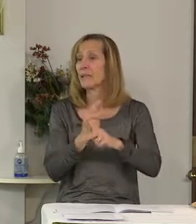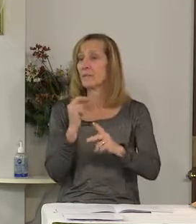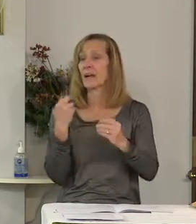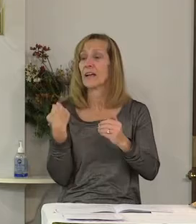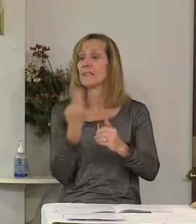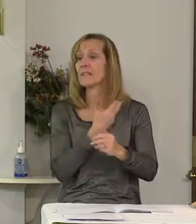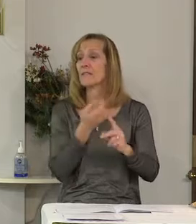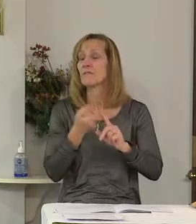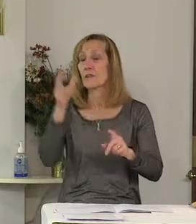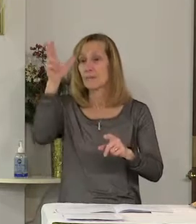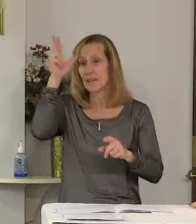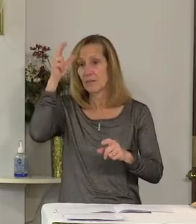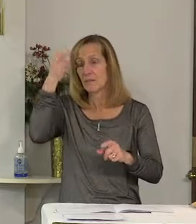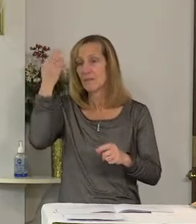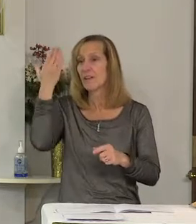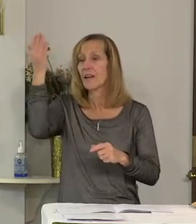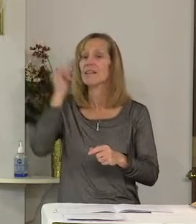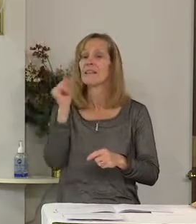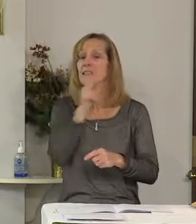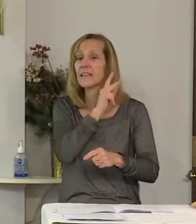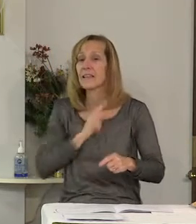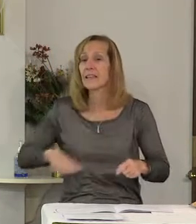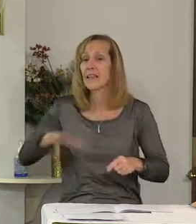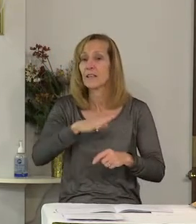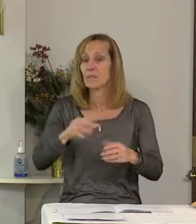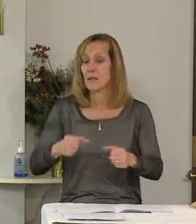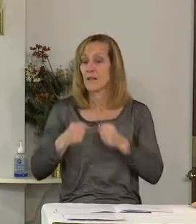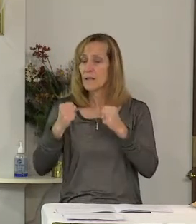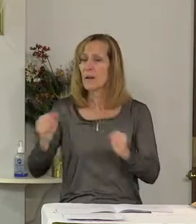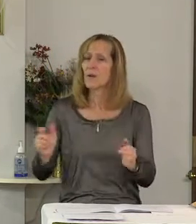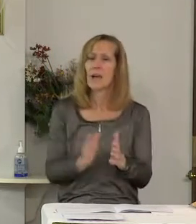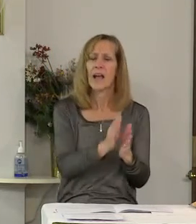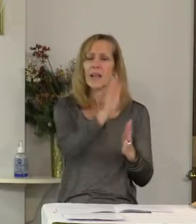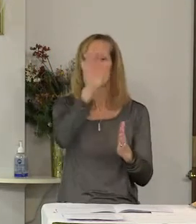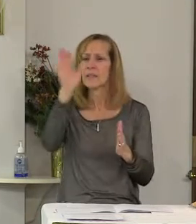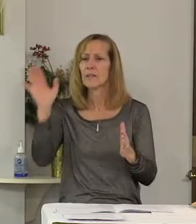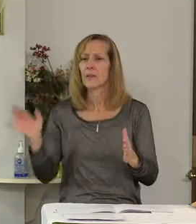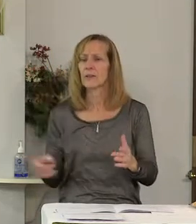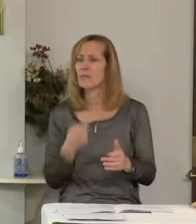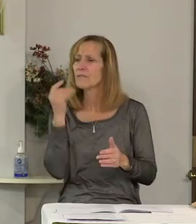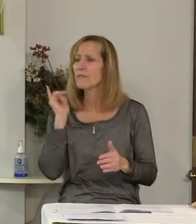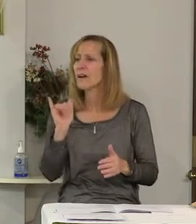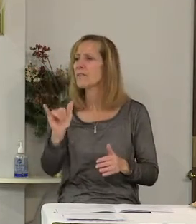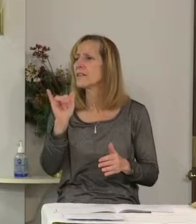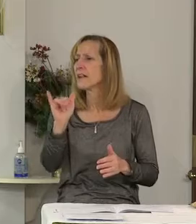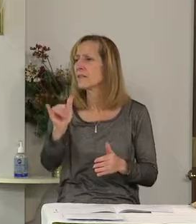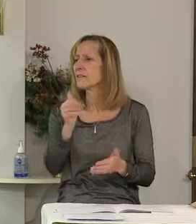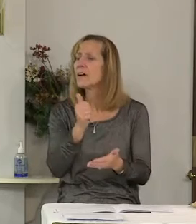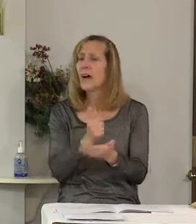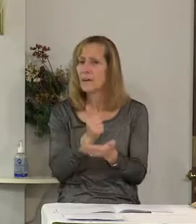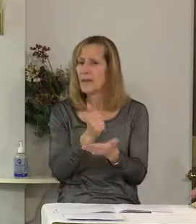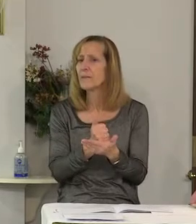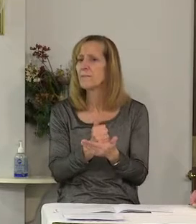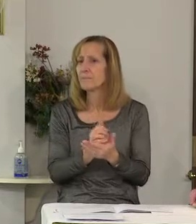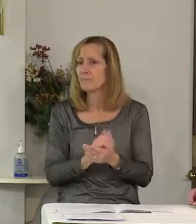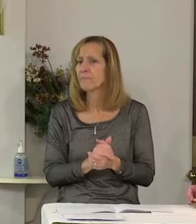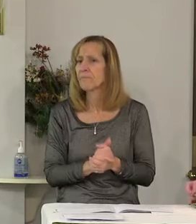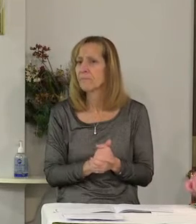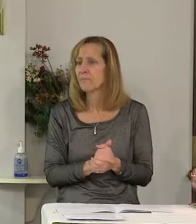but deliver us from evil. For thine is the kingdom, the power, and the glory, forever and ever.